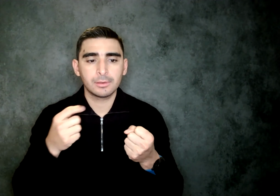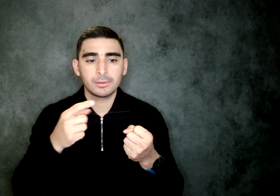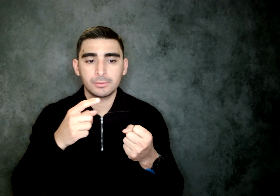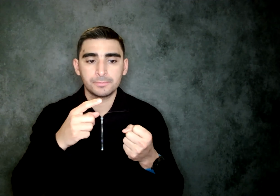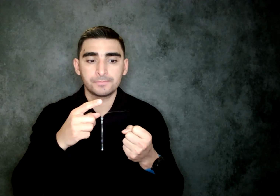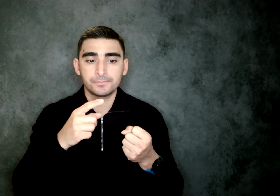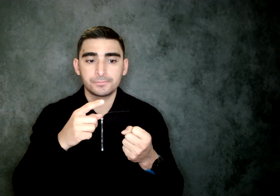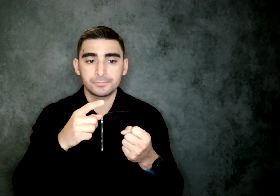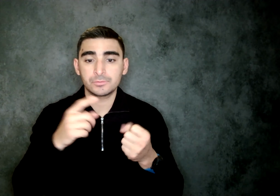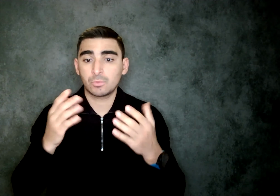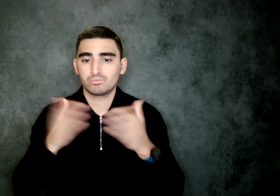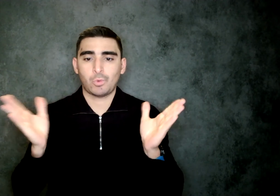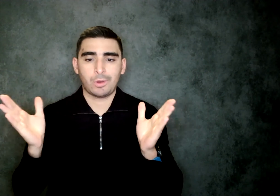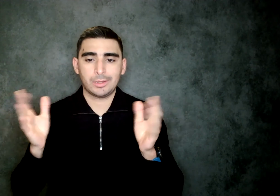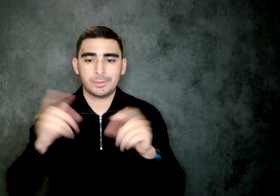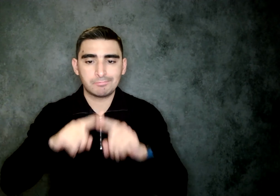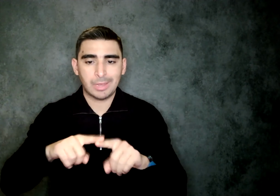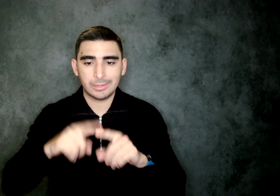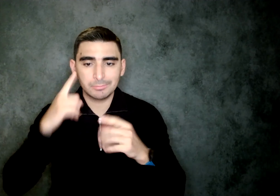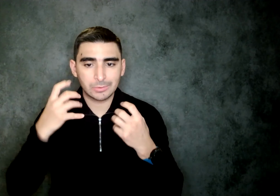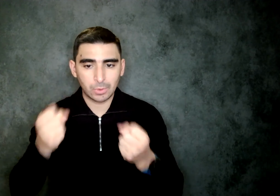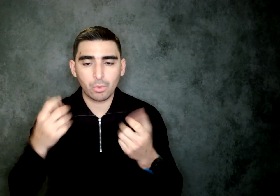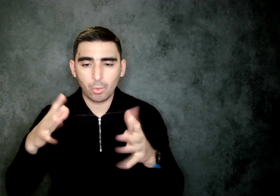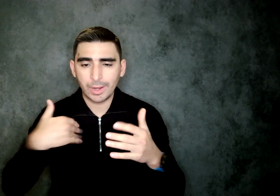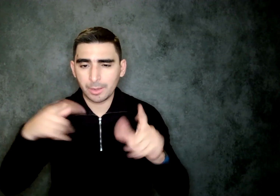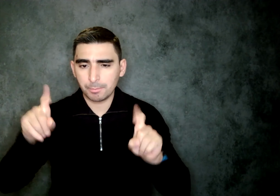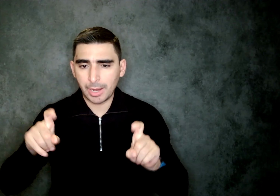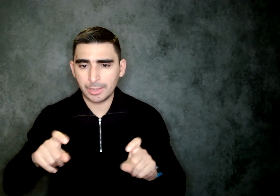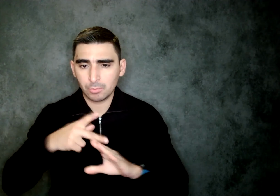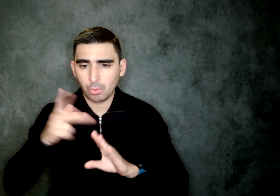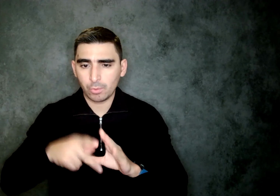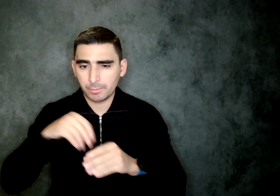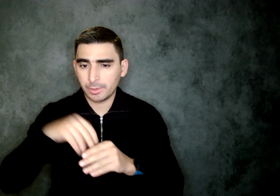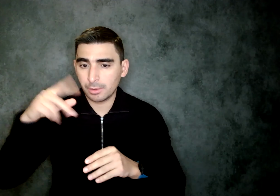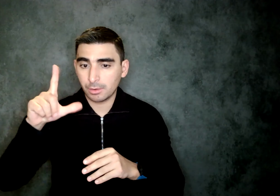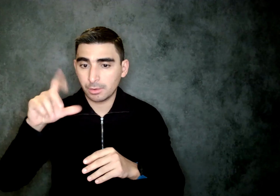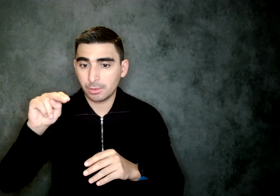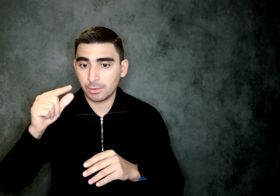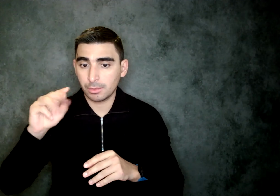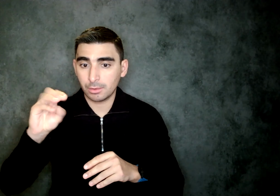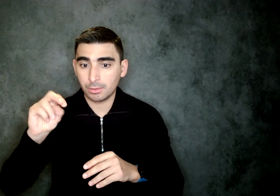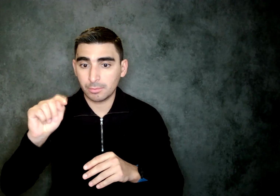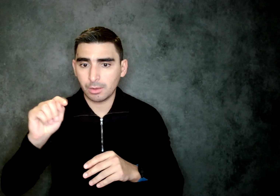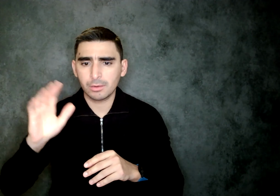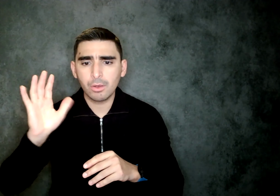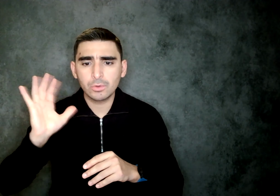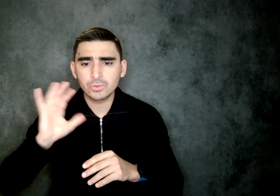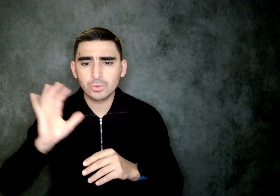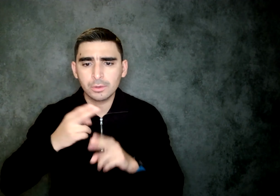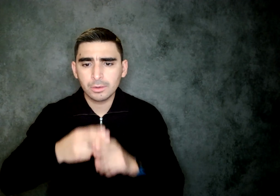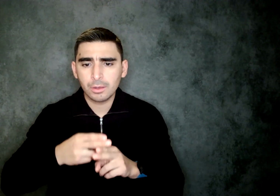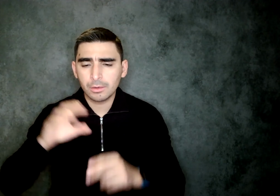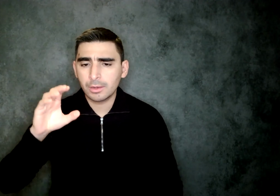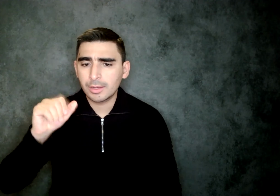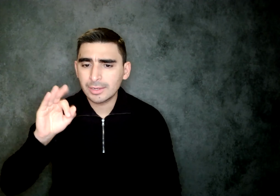broadly based mental health community was piloted in Longmont, including our Cafecitos, the